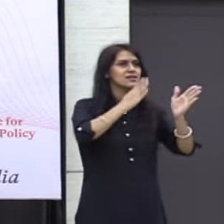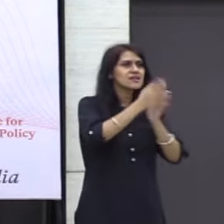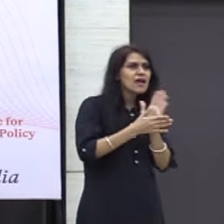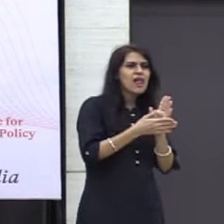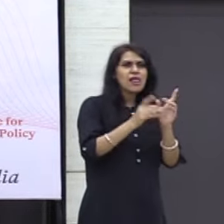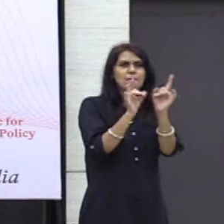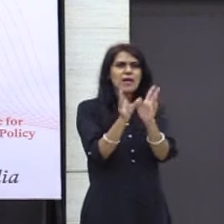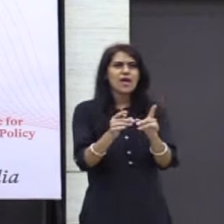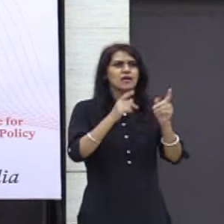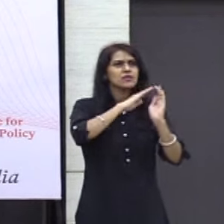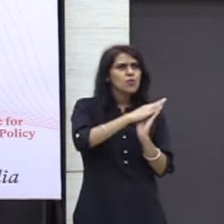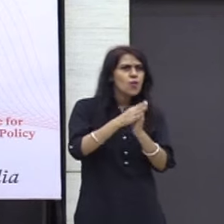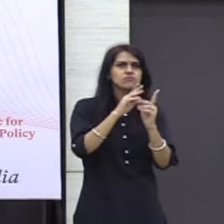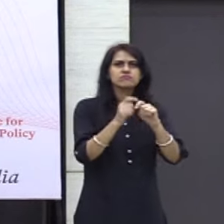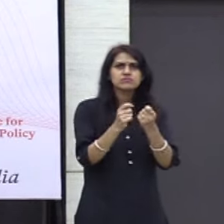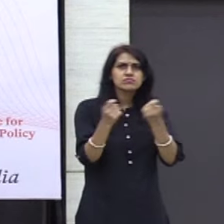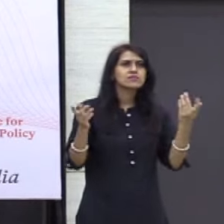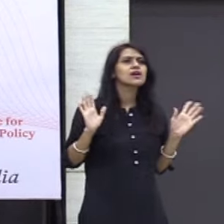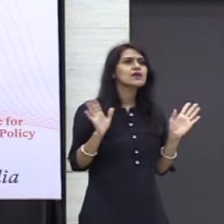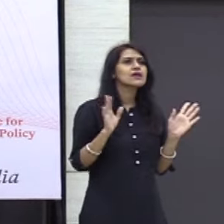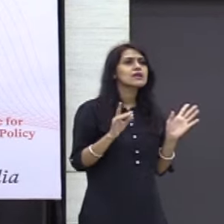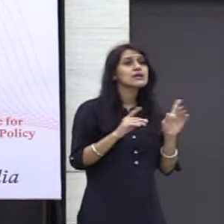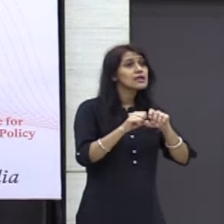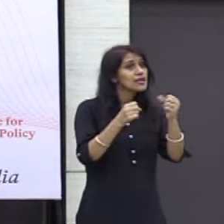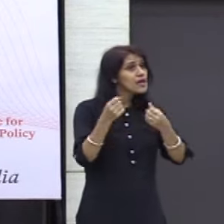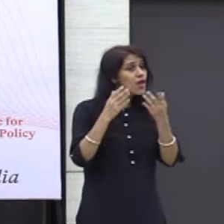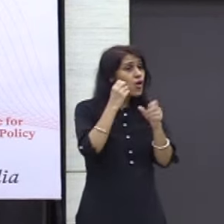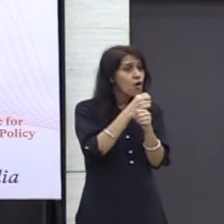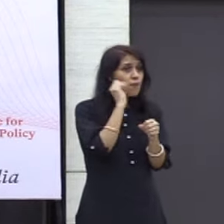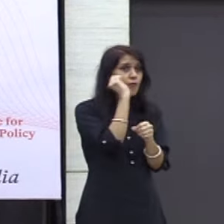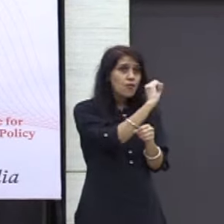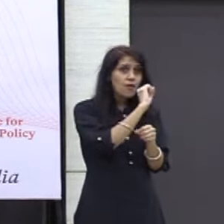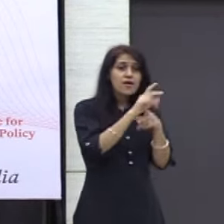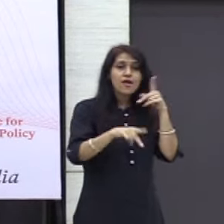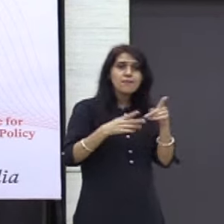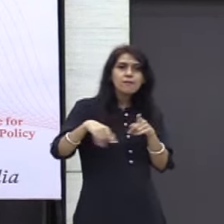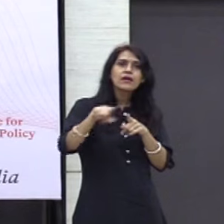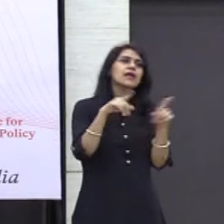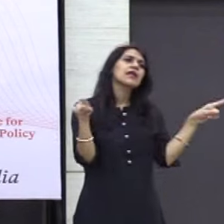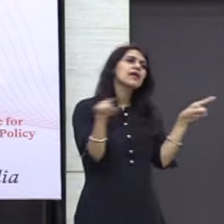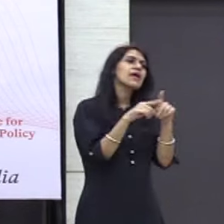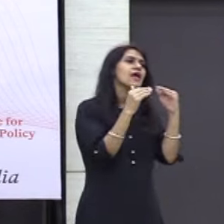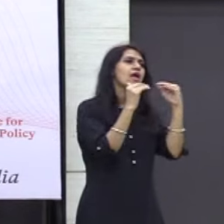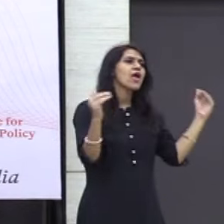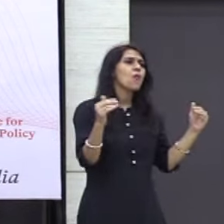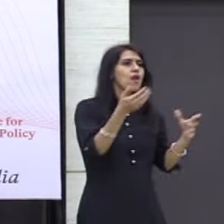or something like that, which lead to destruction of property, that's a terrorist act.